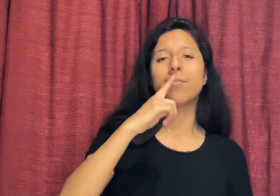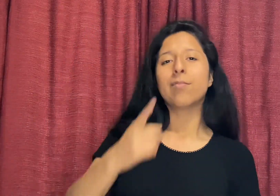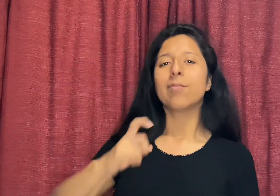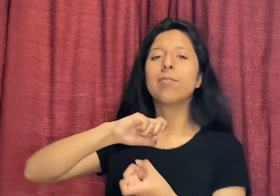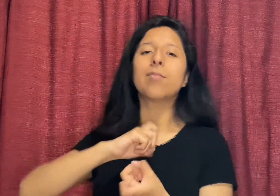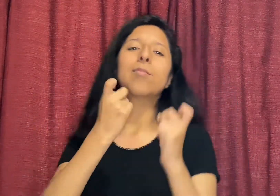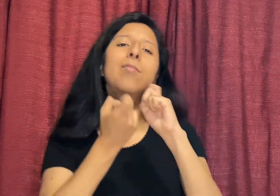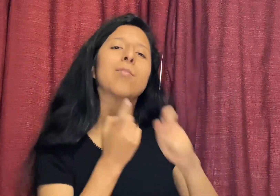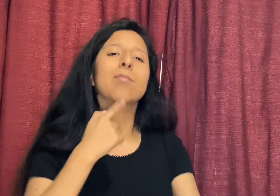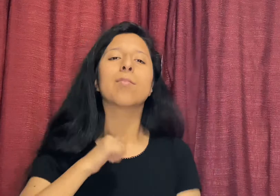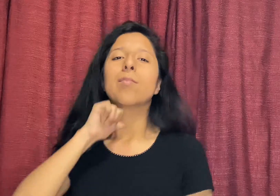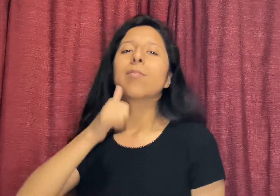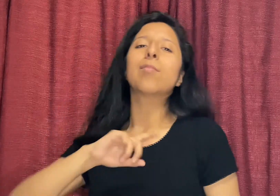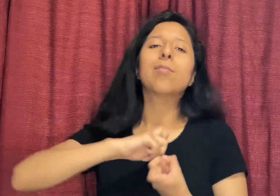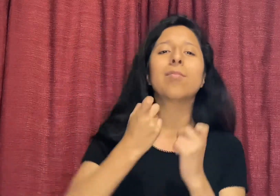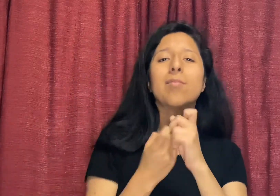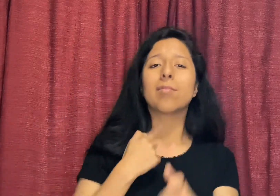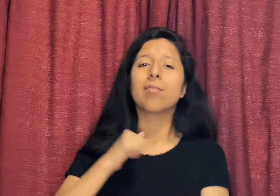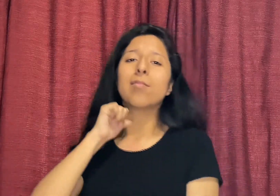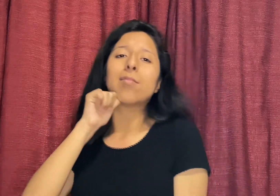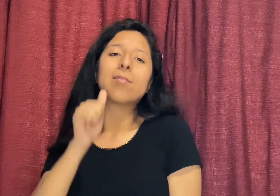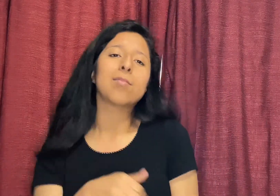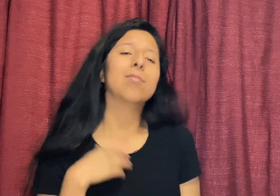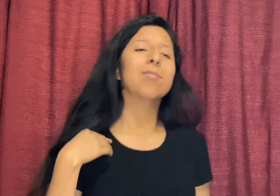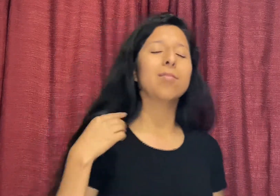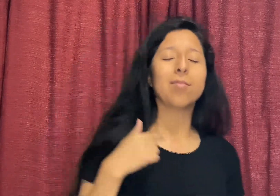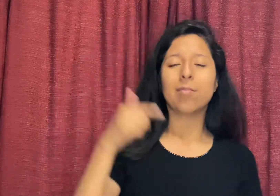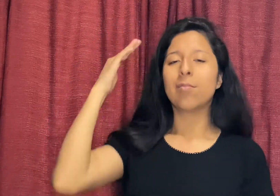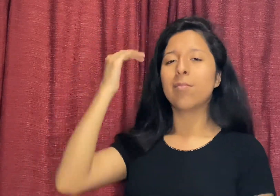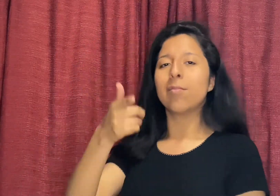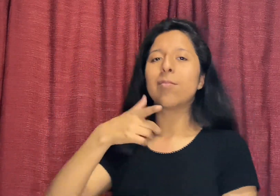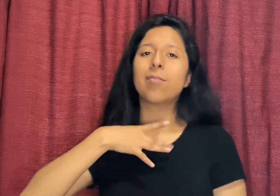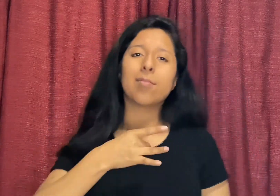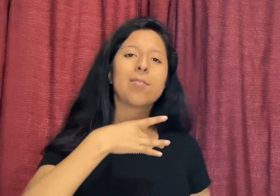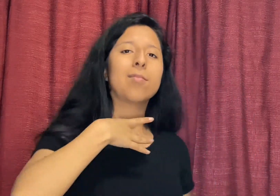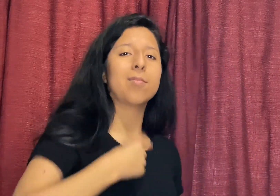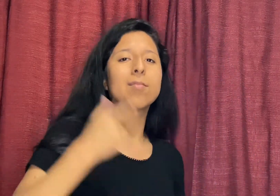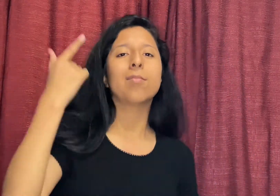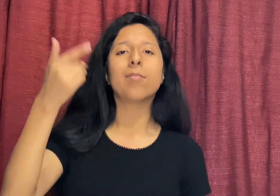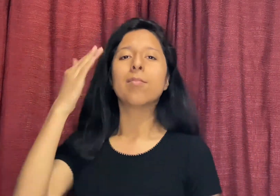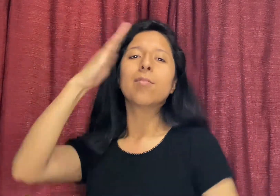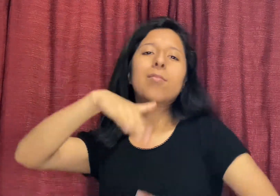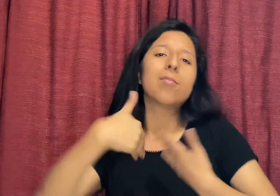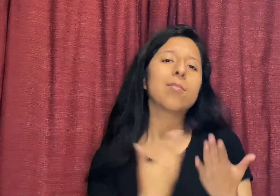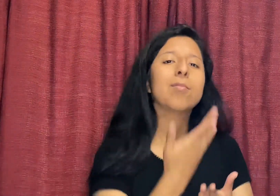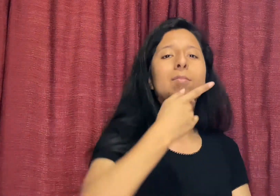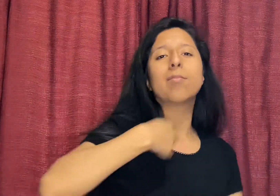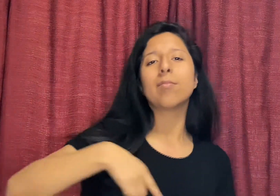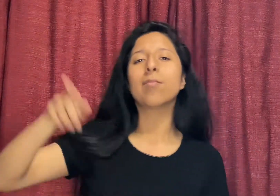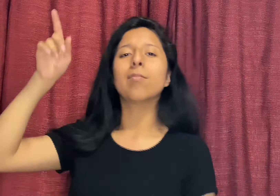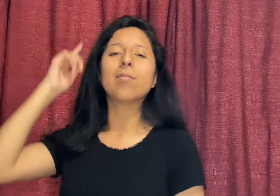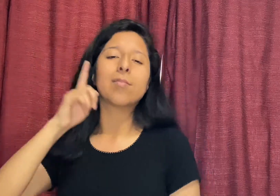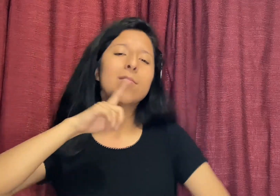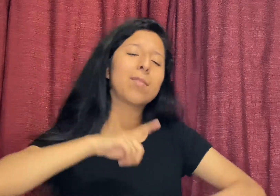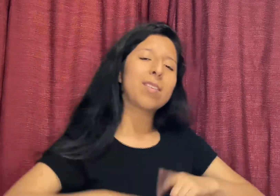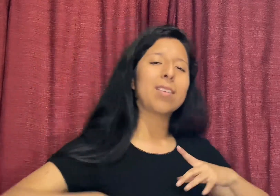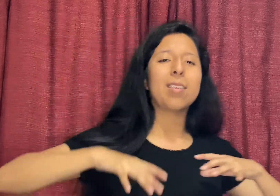People say I'm not gonna change, not gonna change. I know that you like that, you know where my mind's at. Can't